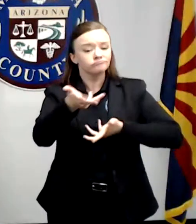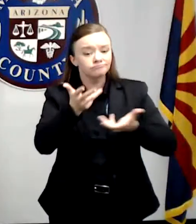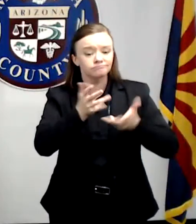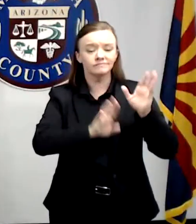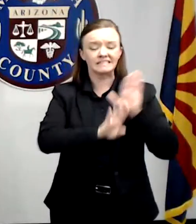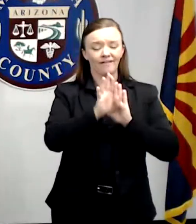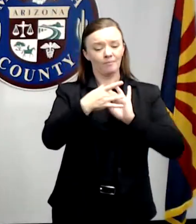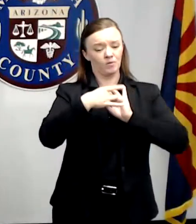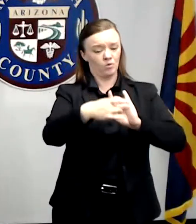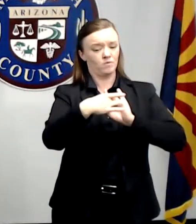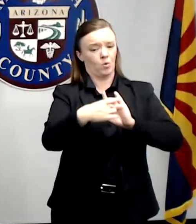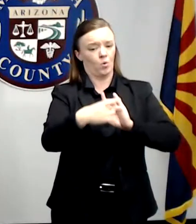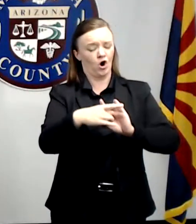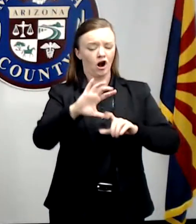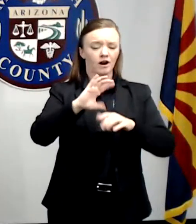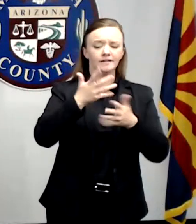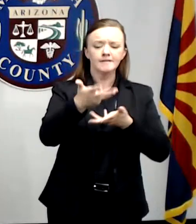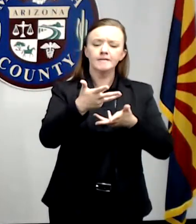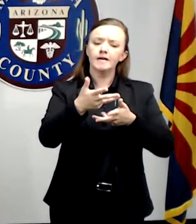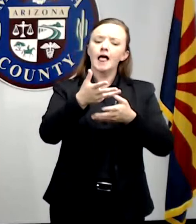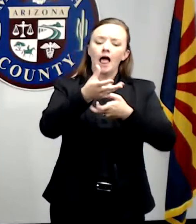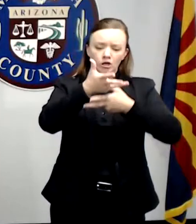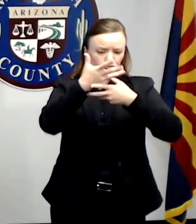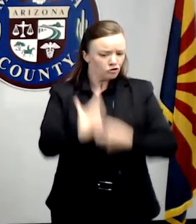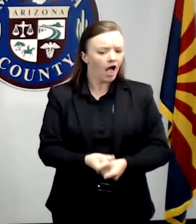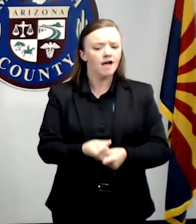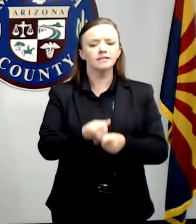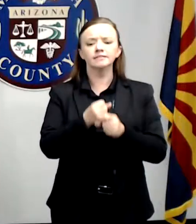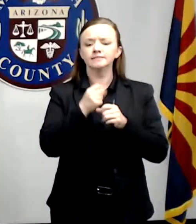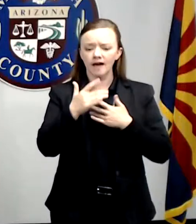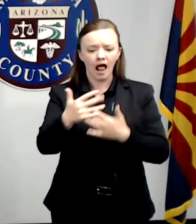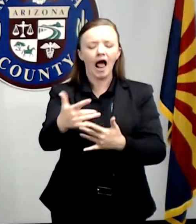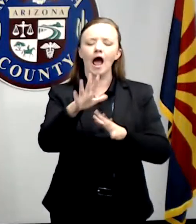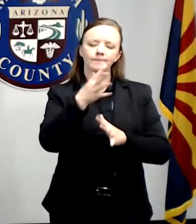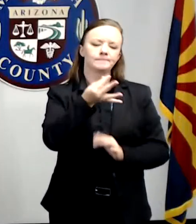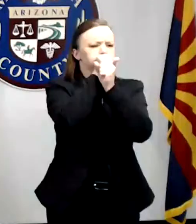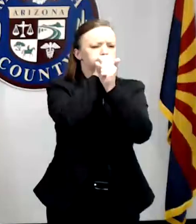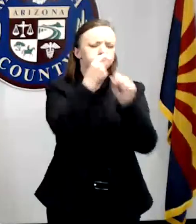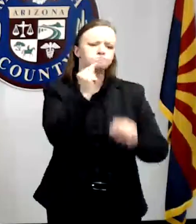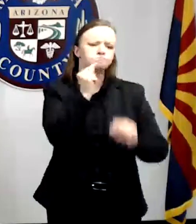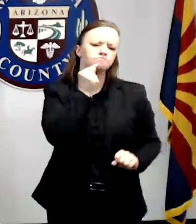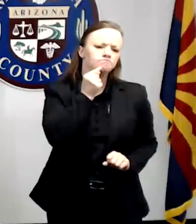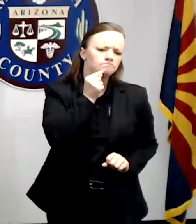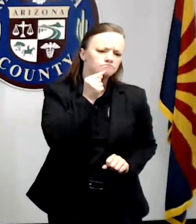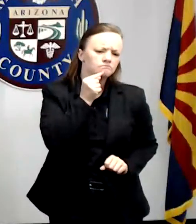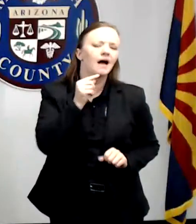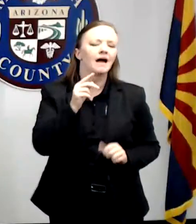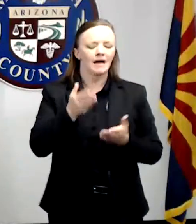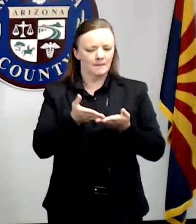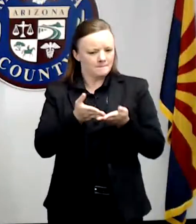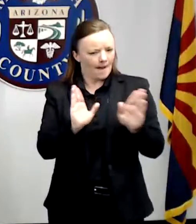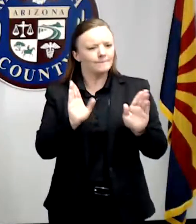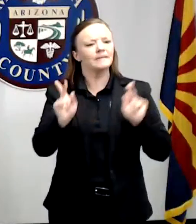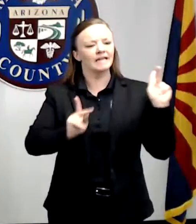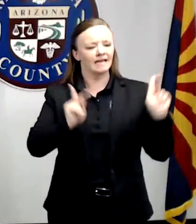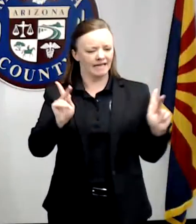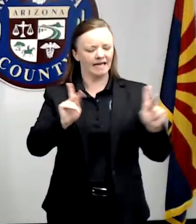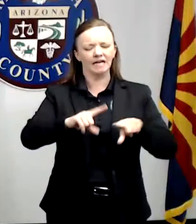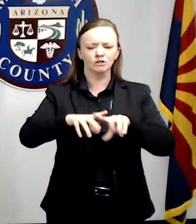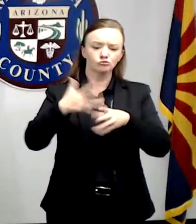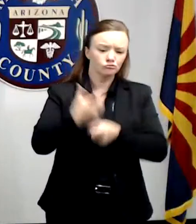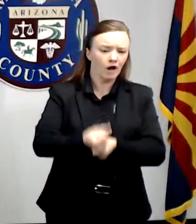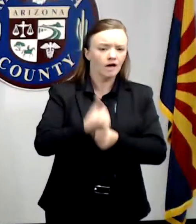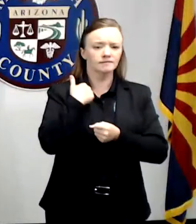trust with these individuals. And that's why we take our confidence, because the public relies on us to keep